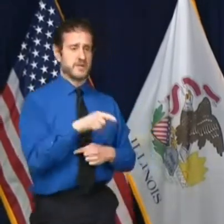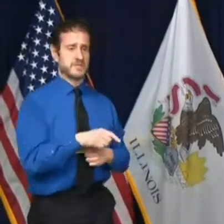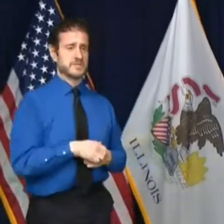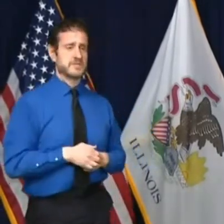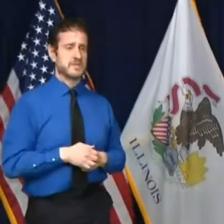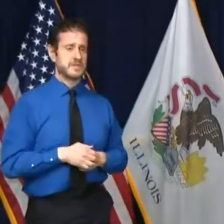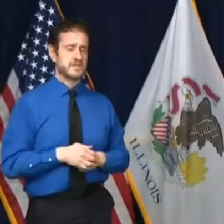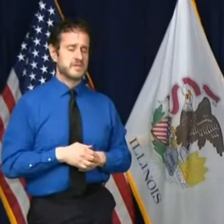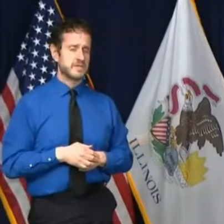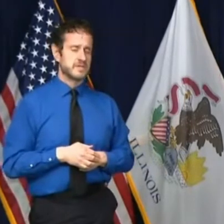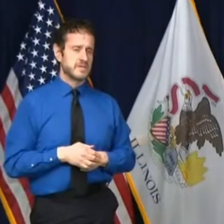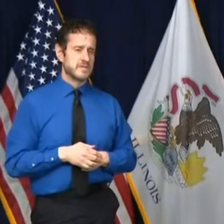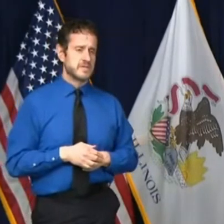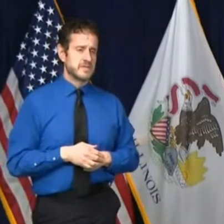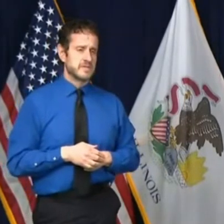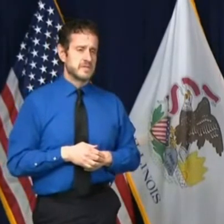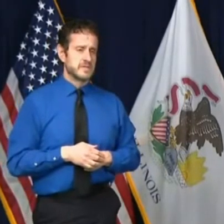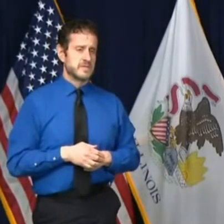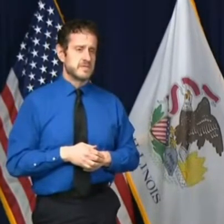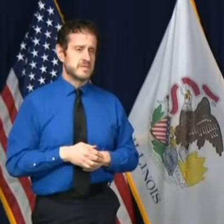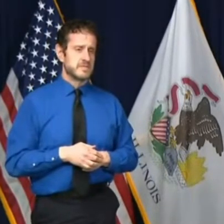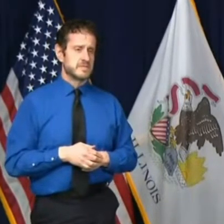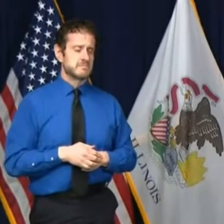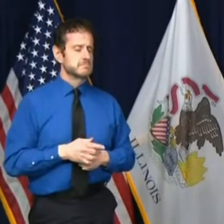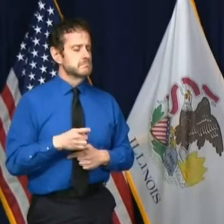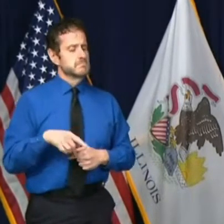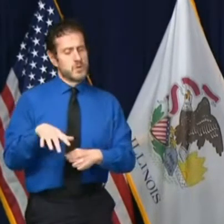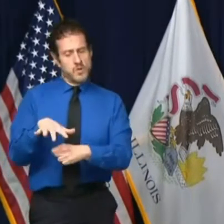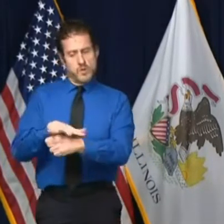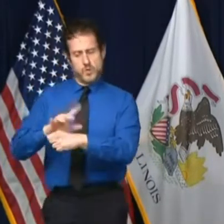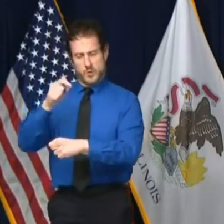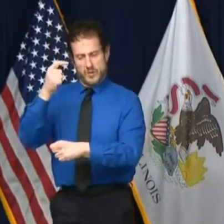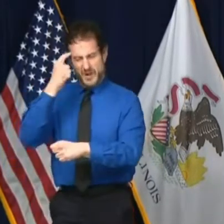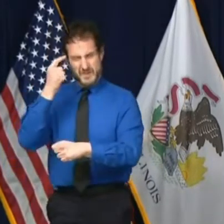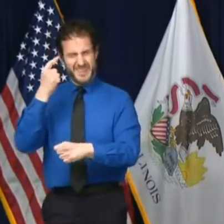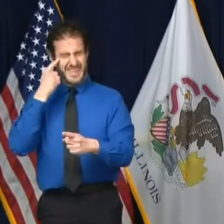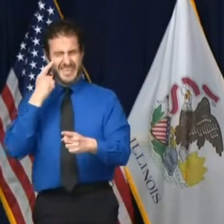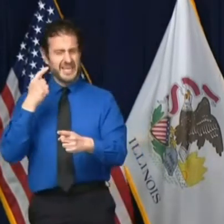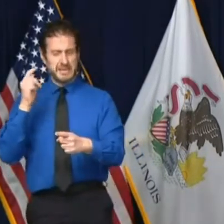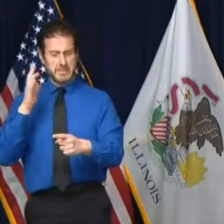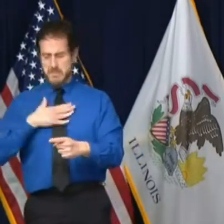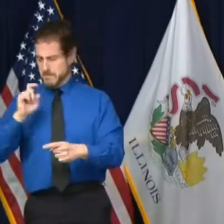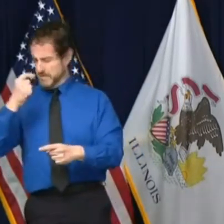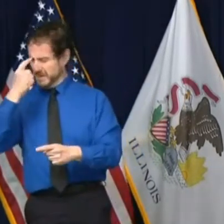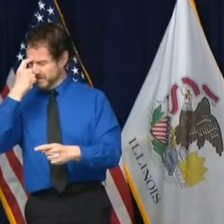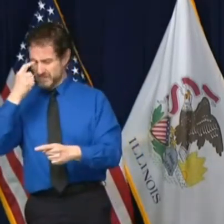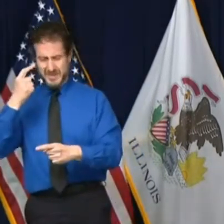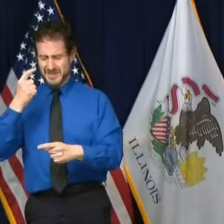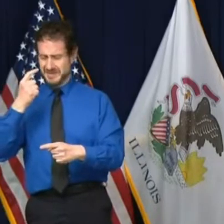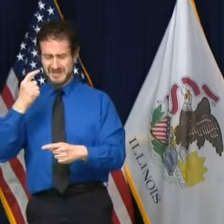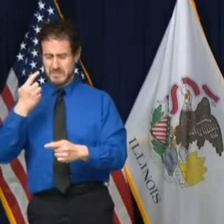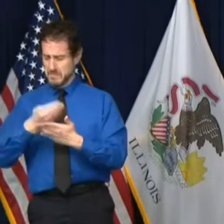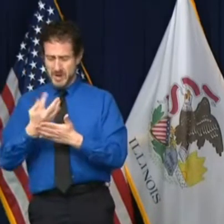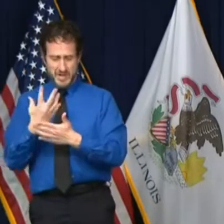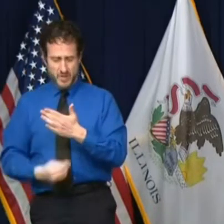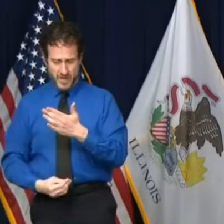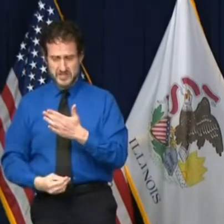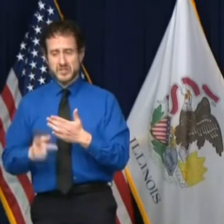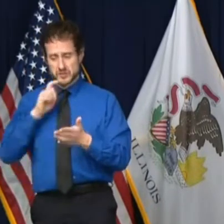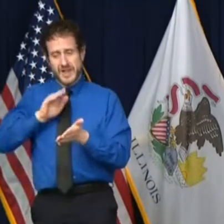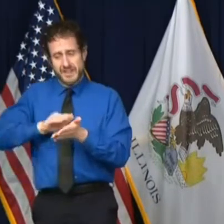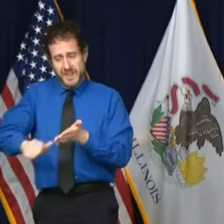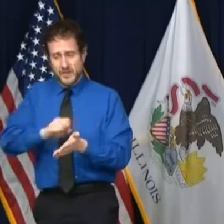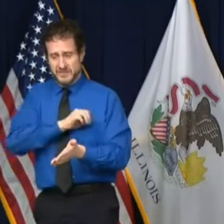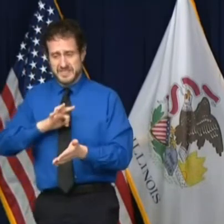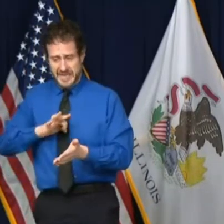from Greg. What's your recommendation for local governments eyeing revenue losses? Should they be laying off staff and cutting budgets now,